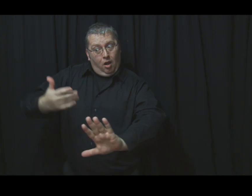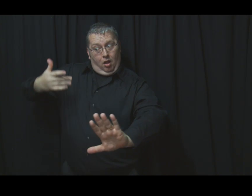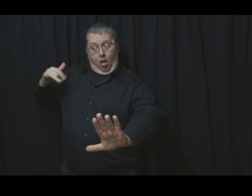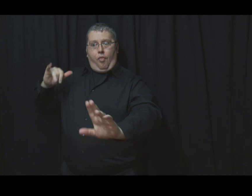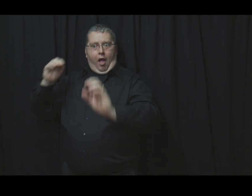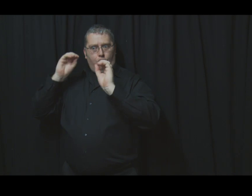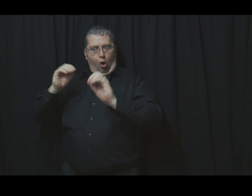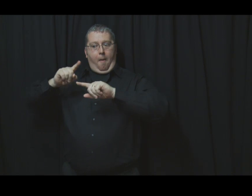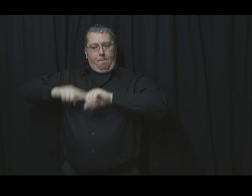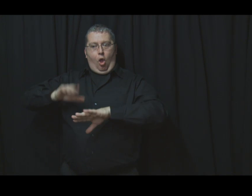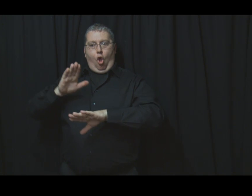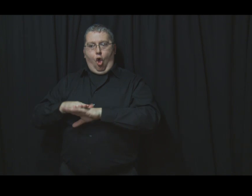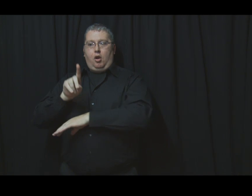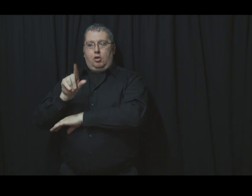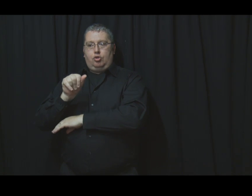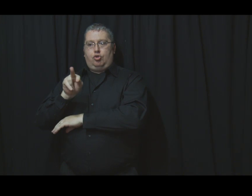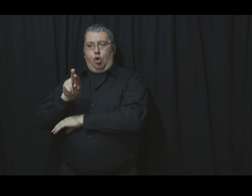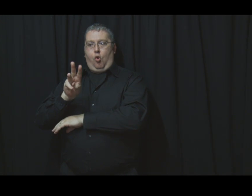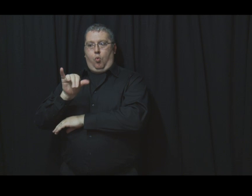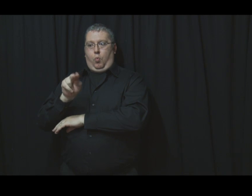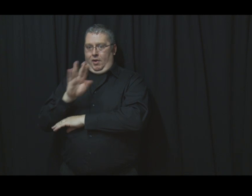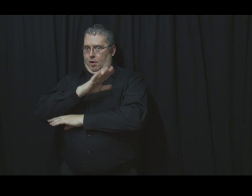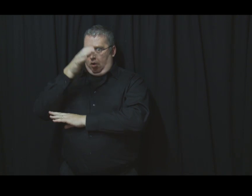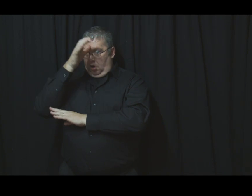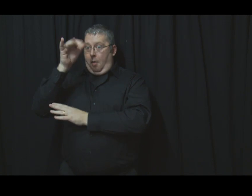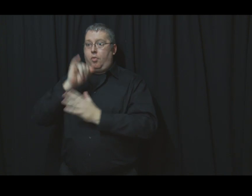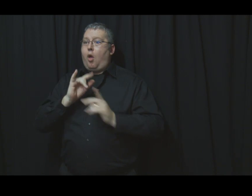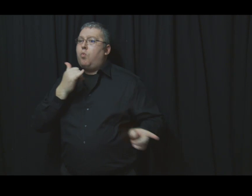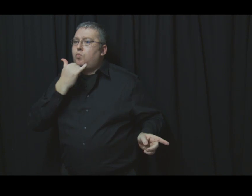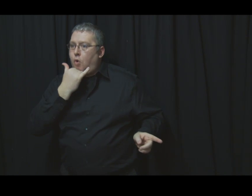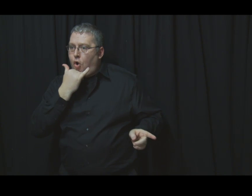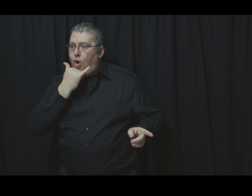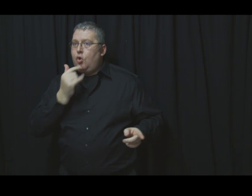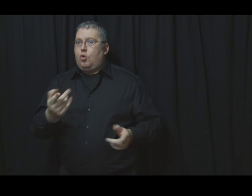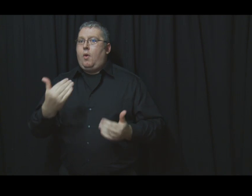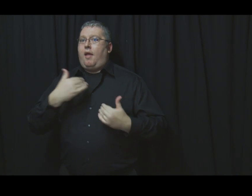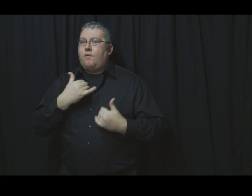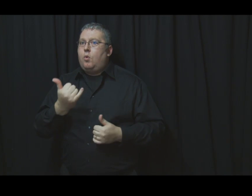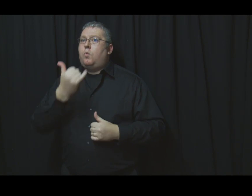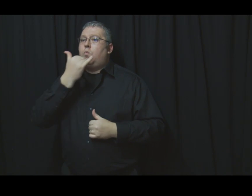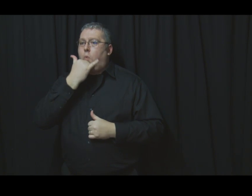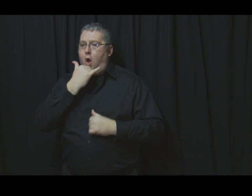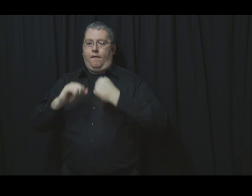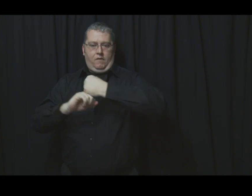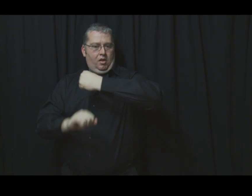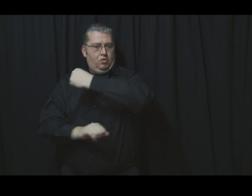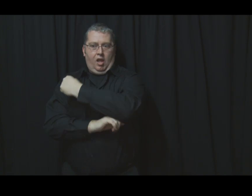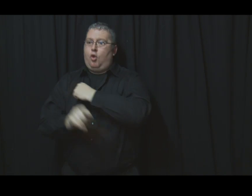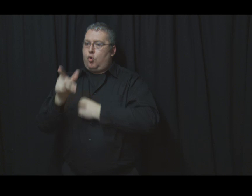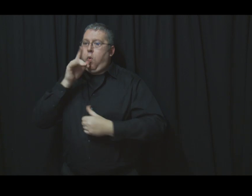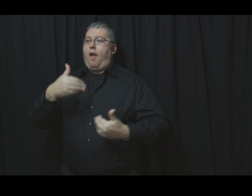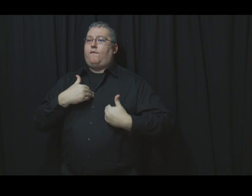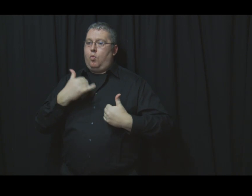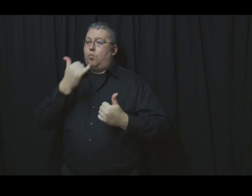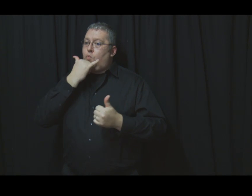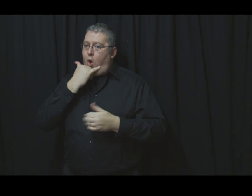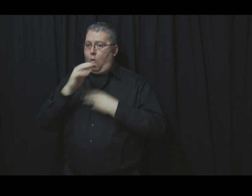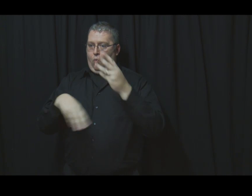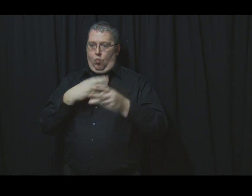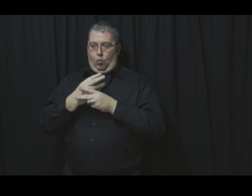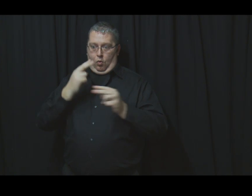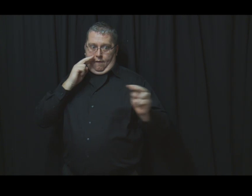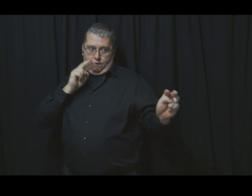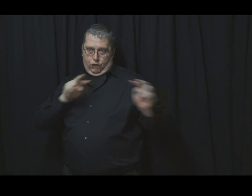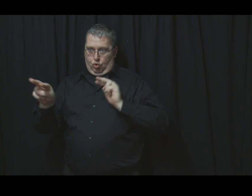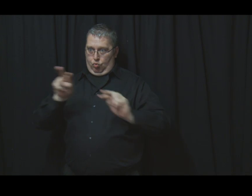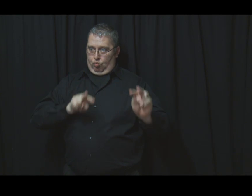on Darwin's ideas that are wrong. You have a wrong foundation, you're going to have a wrong worldview. Now, had they